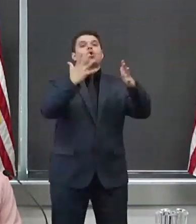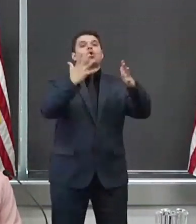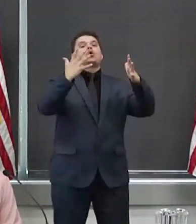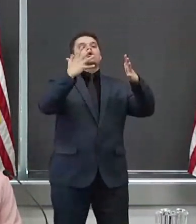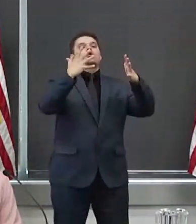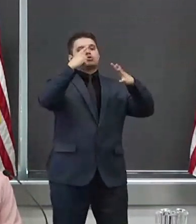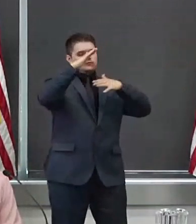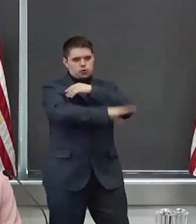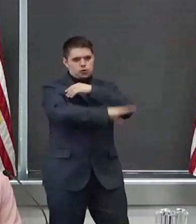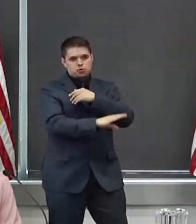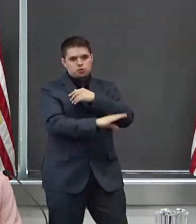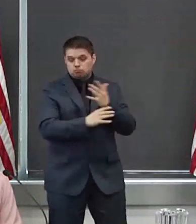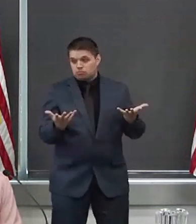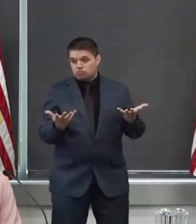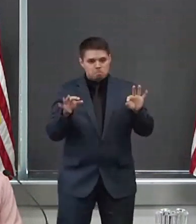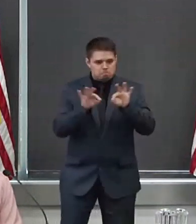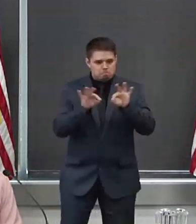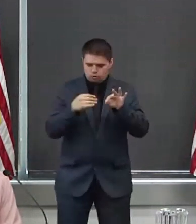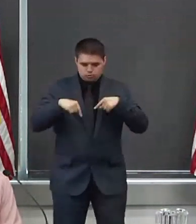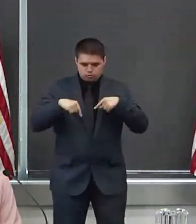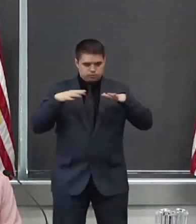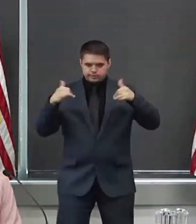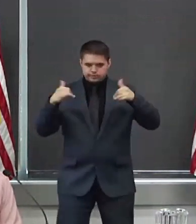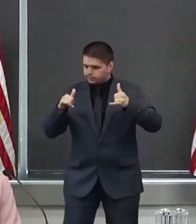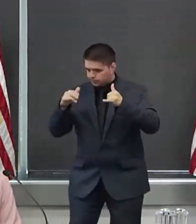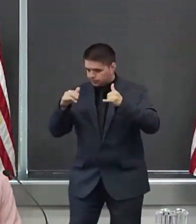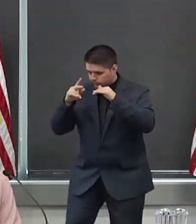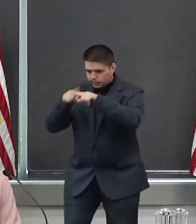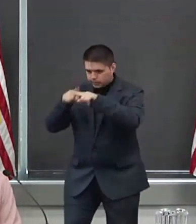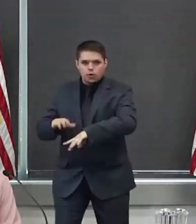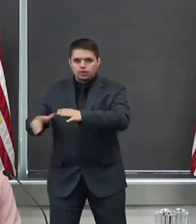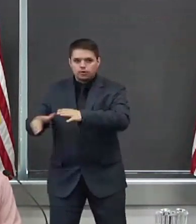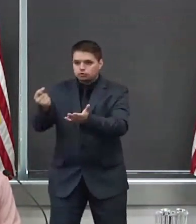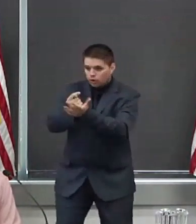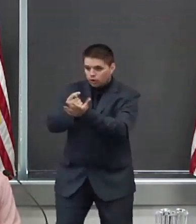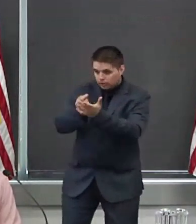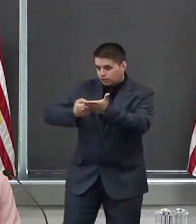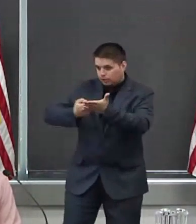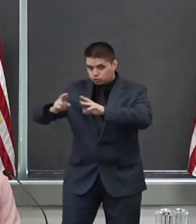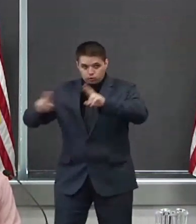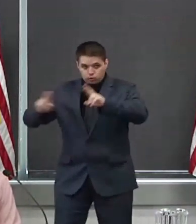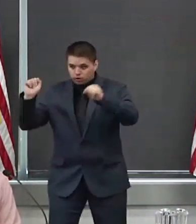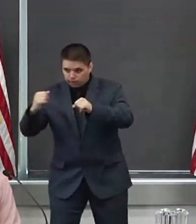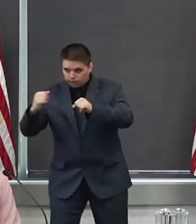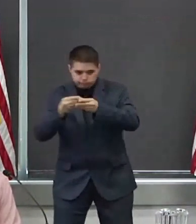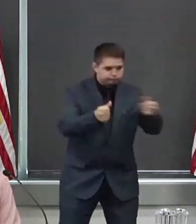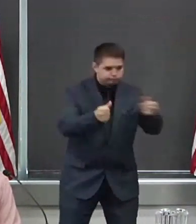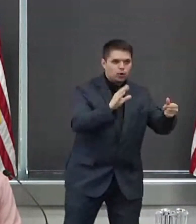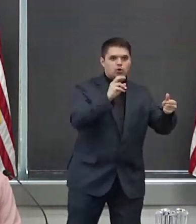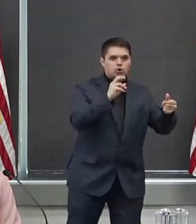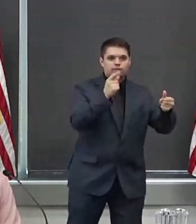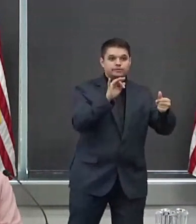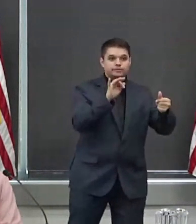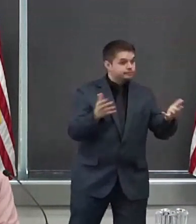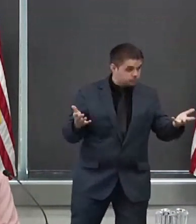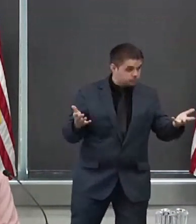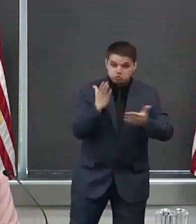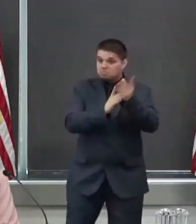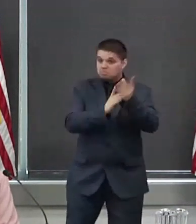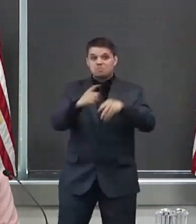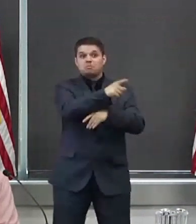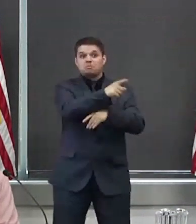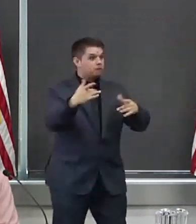that can keep people from getting sick once they have the disease, and ideally a vaccine that can prevent it, but we know that's a ways